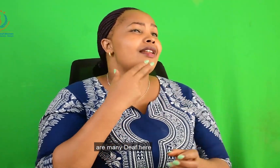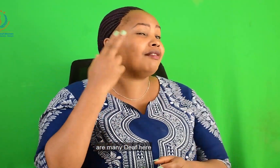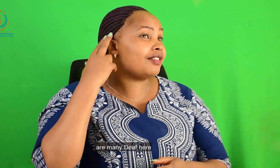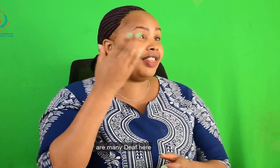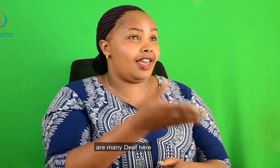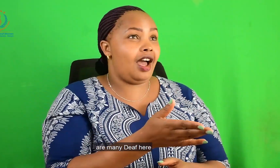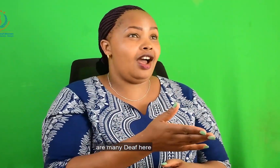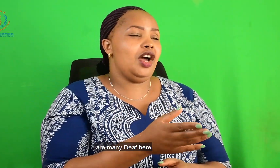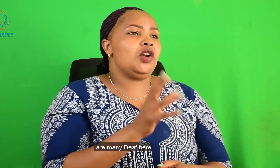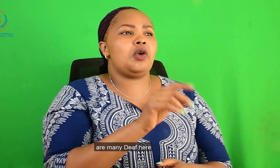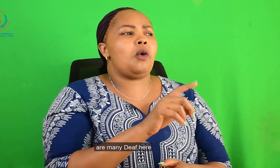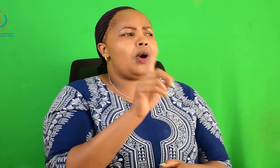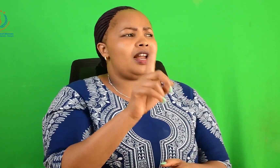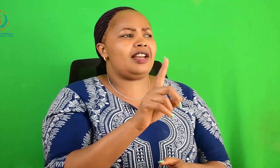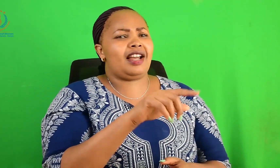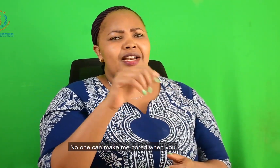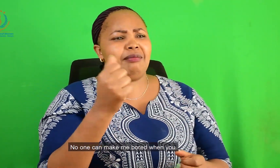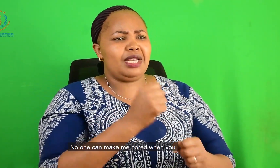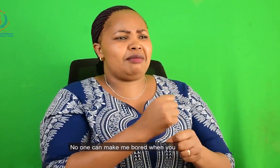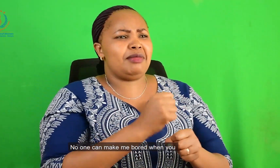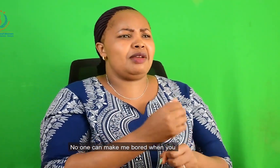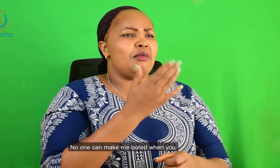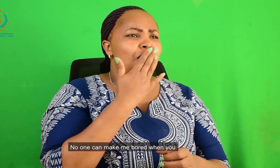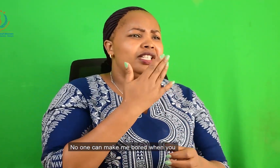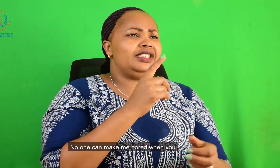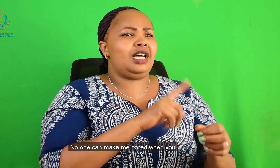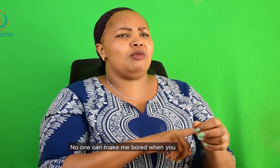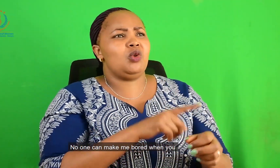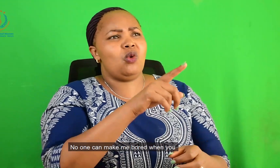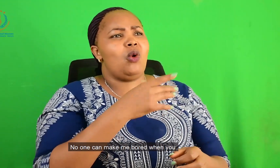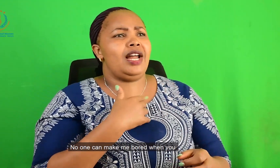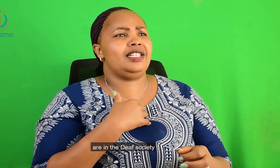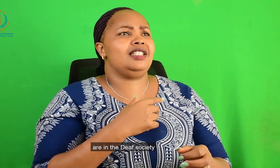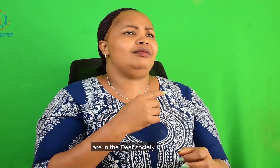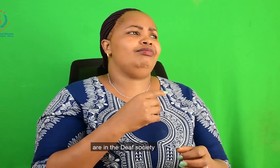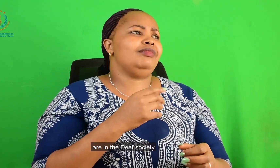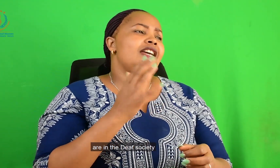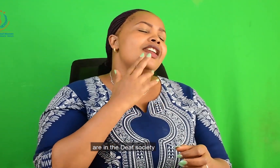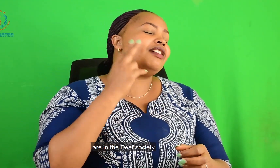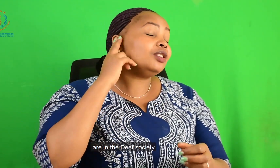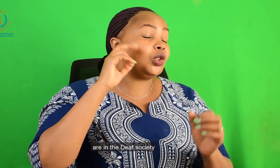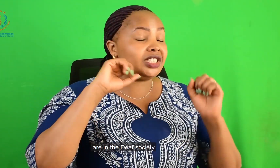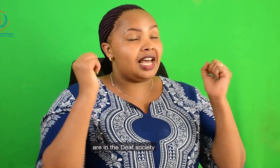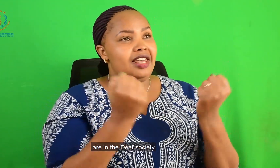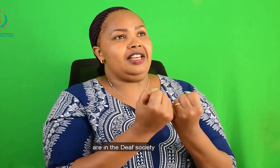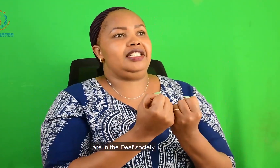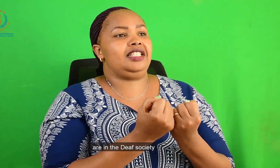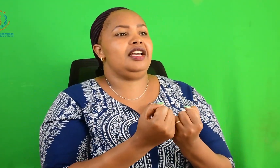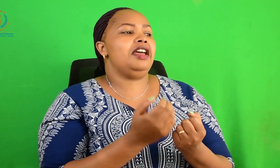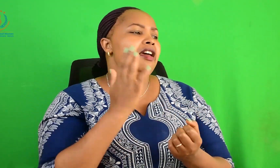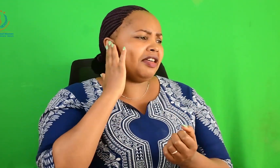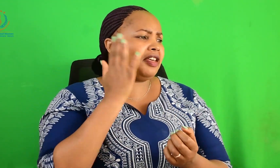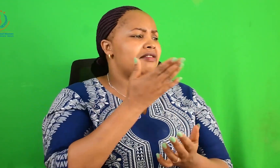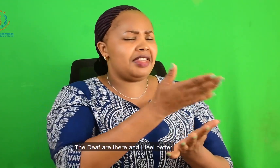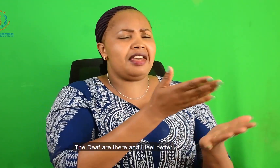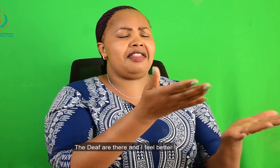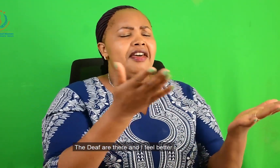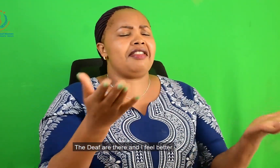there. No one can make me bored when I'm in the deaf society. The deaf are